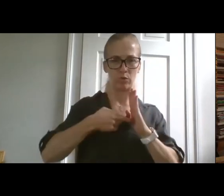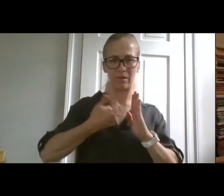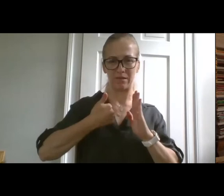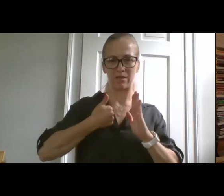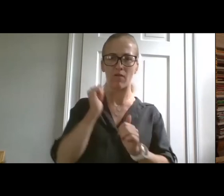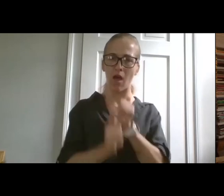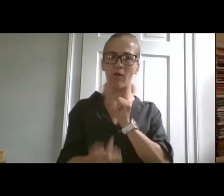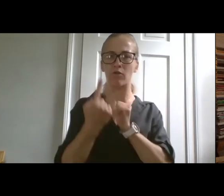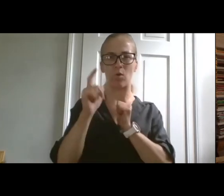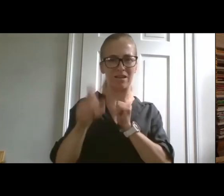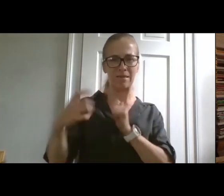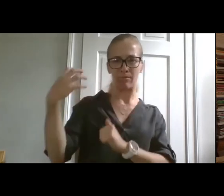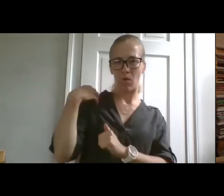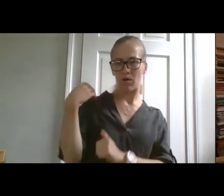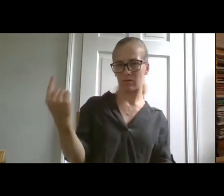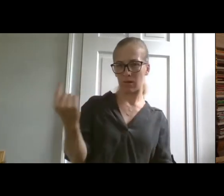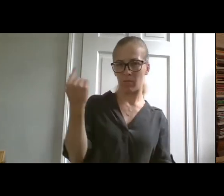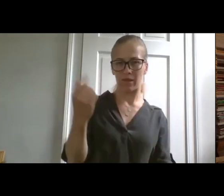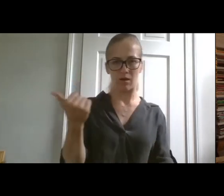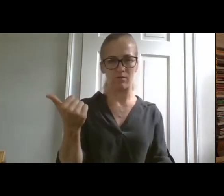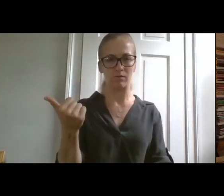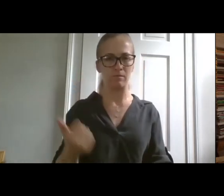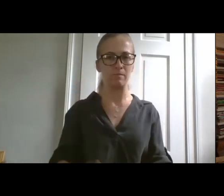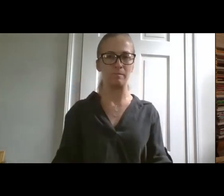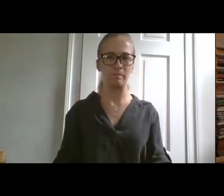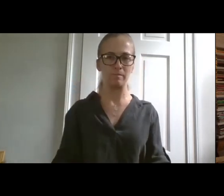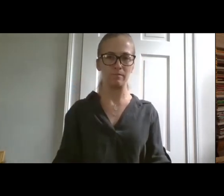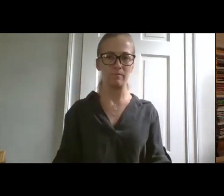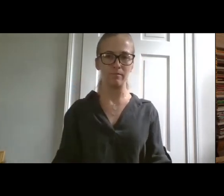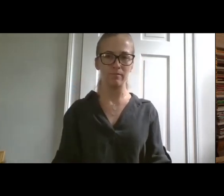Everyone has to be the boss of something.